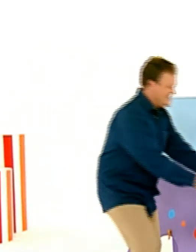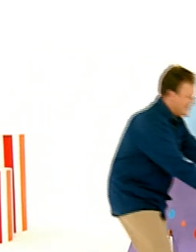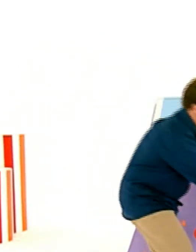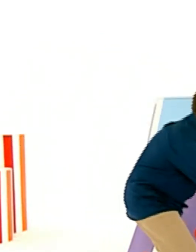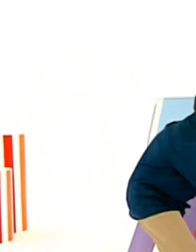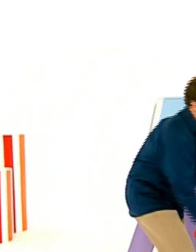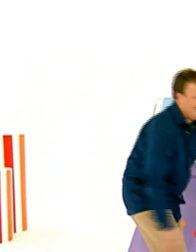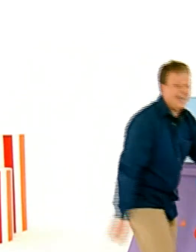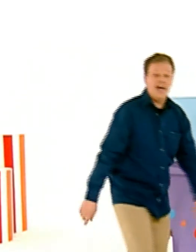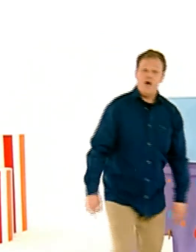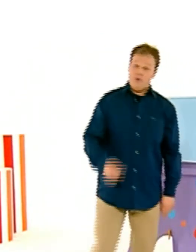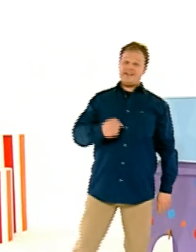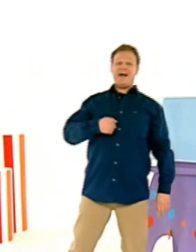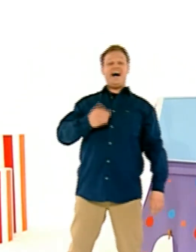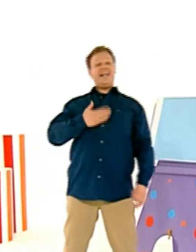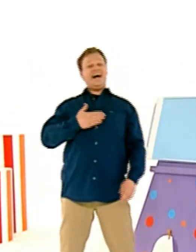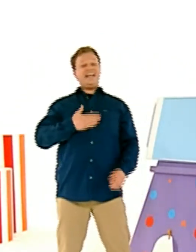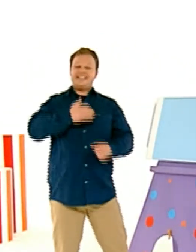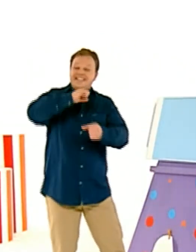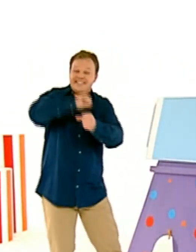you will see what I like to do.